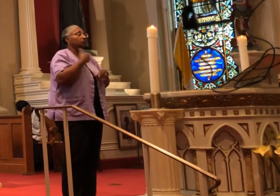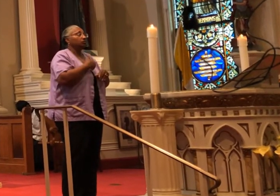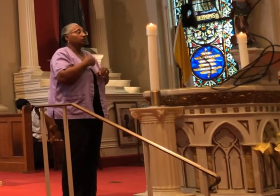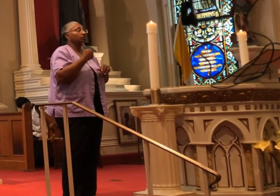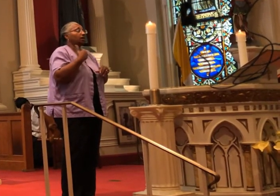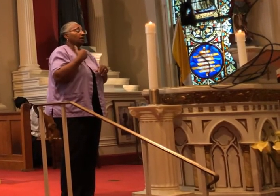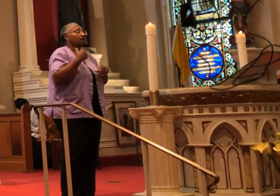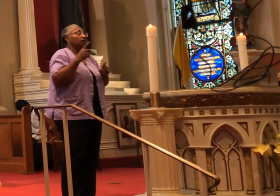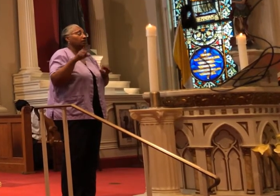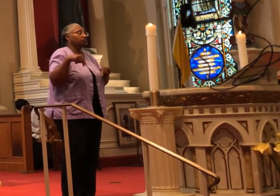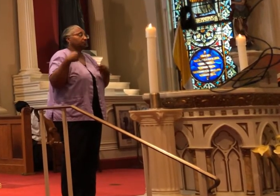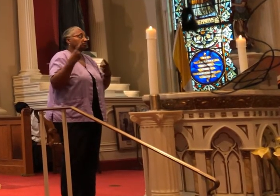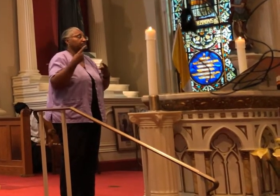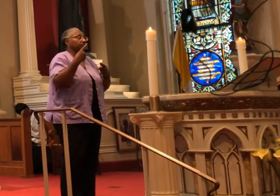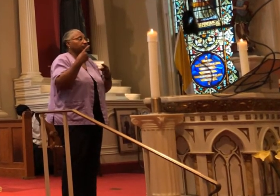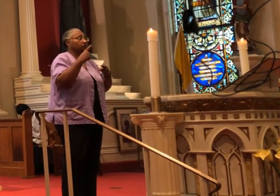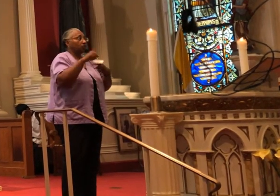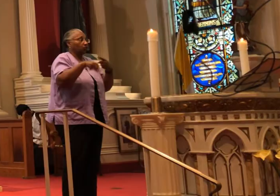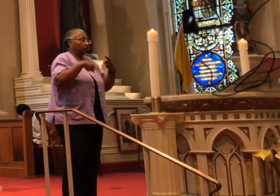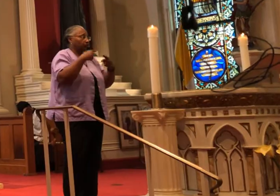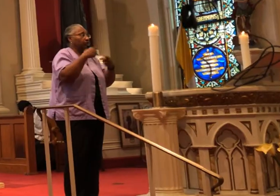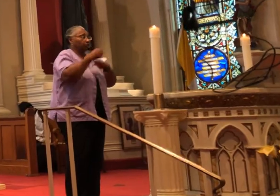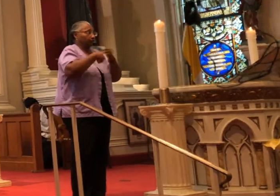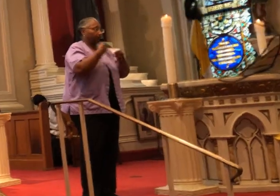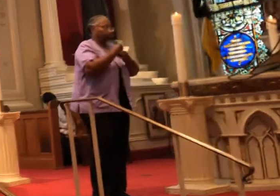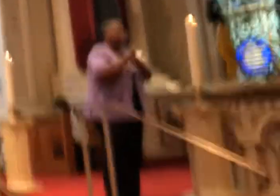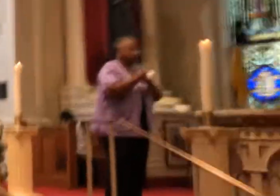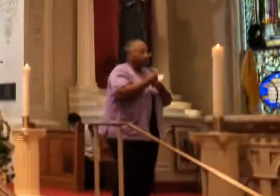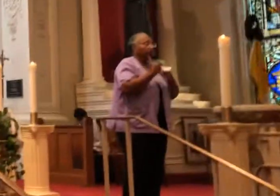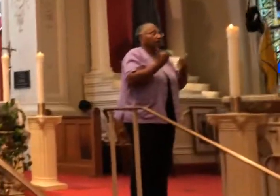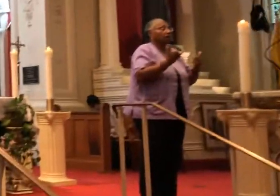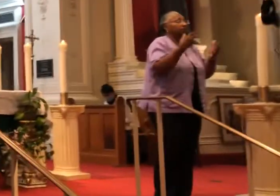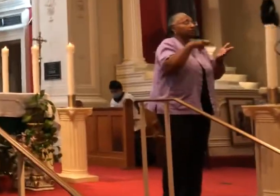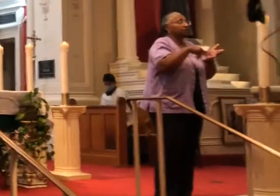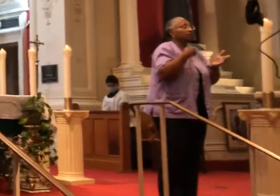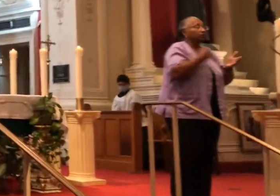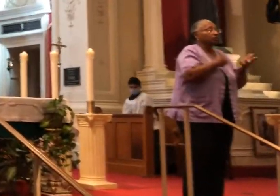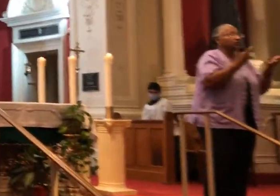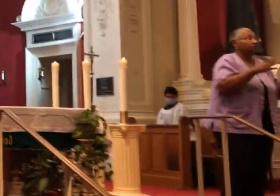throughout the year. So let us stand as we conclude our liturgy today.